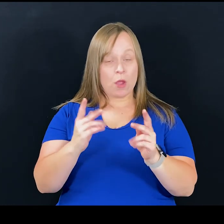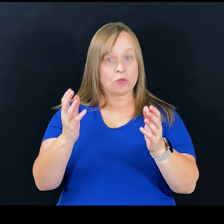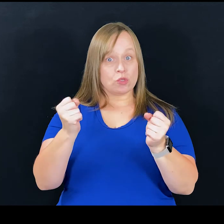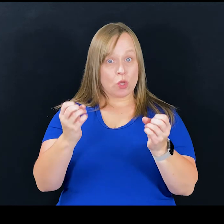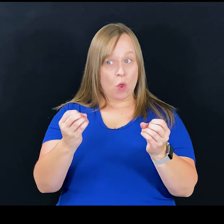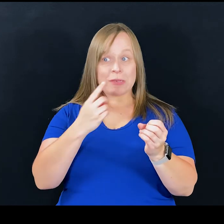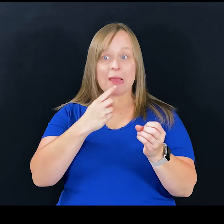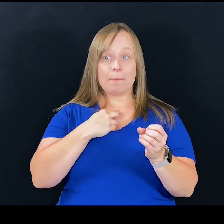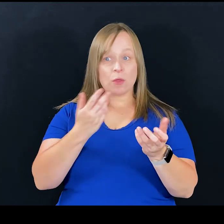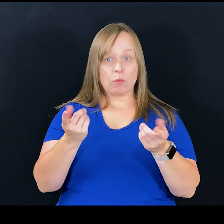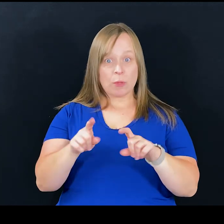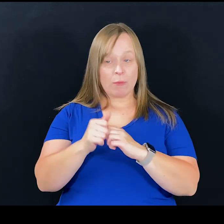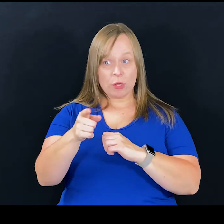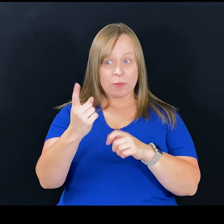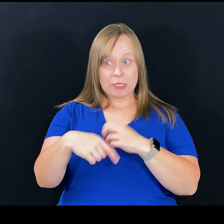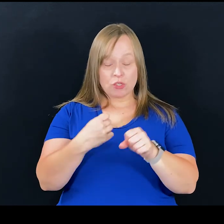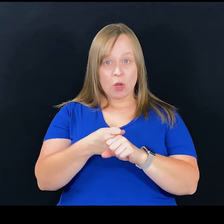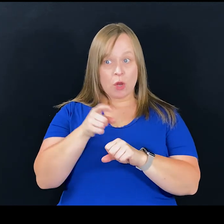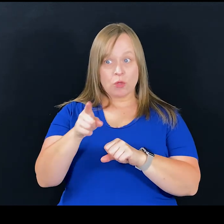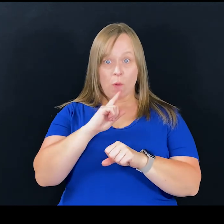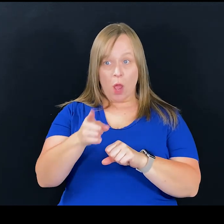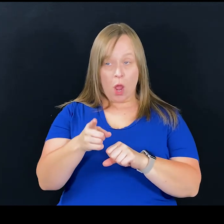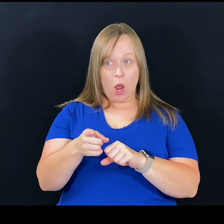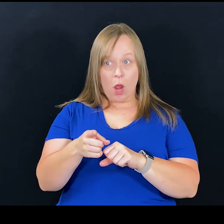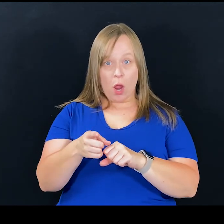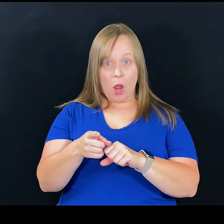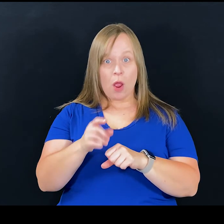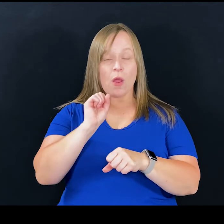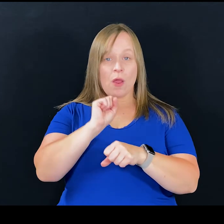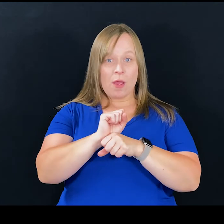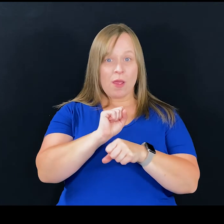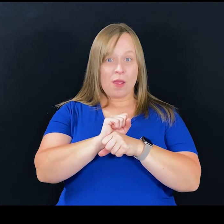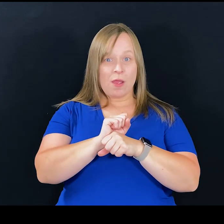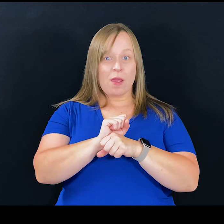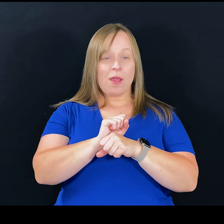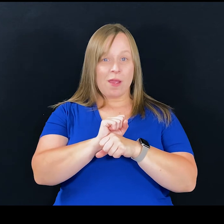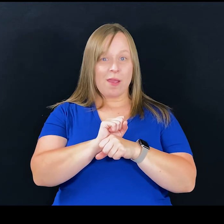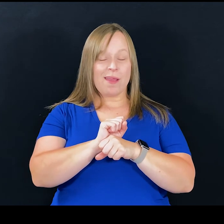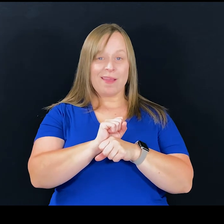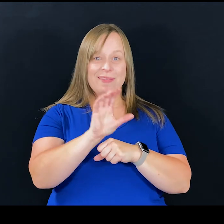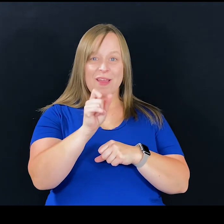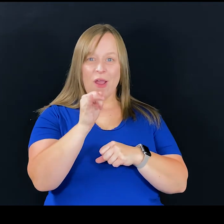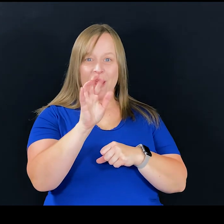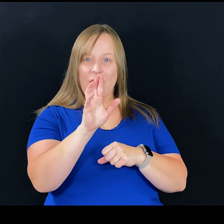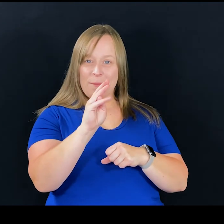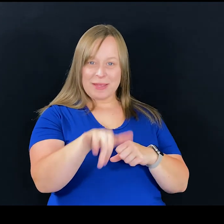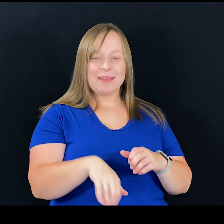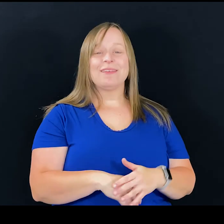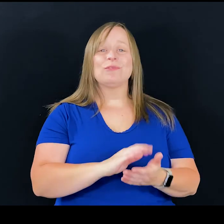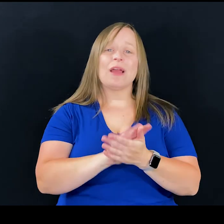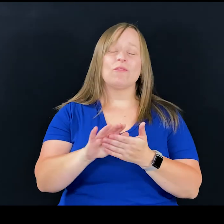All right, so tell me, what's going on with you this year? You are working that's all Army,